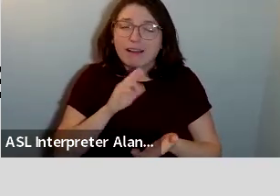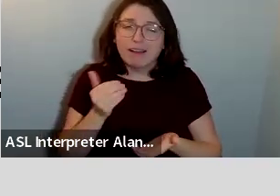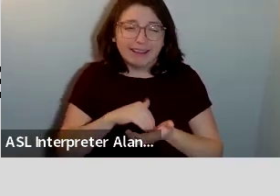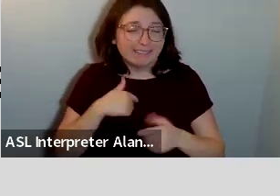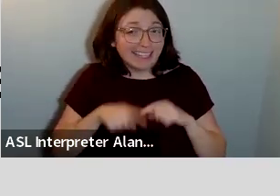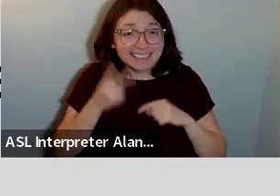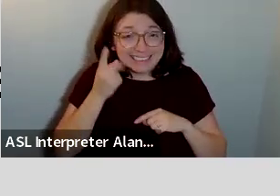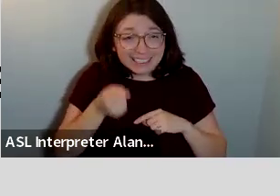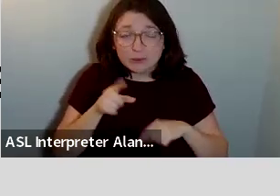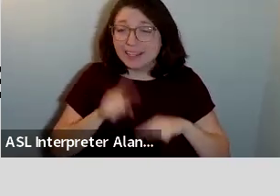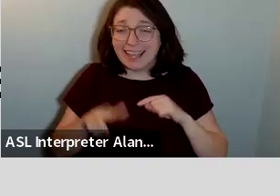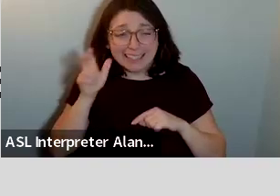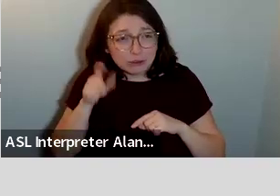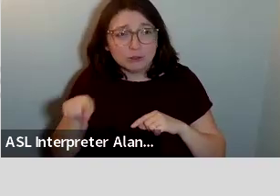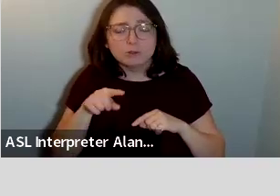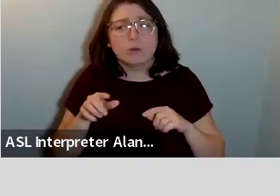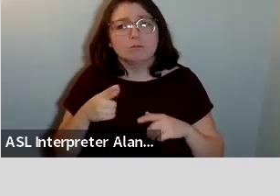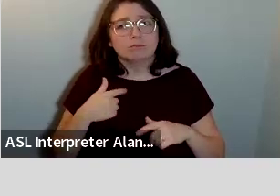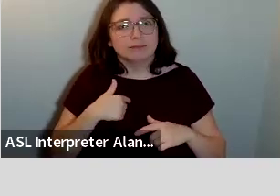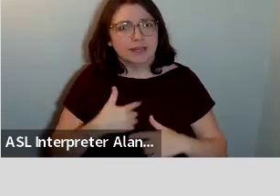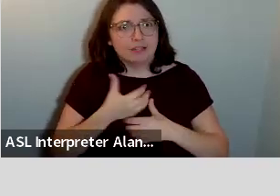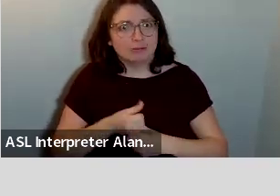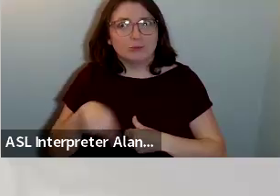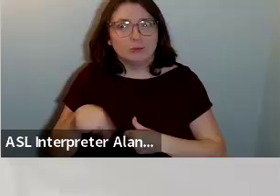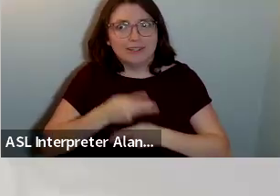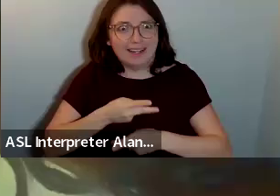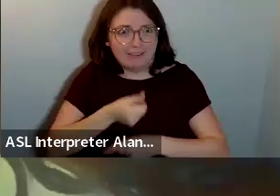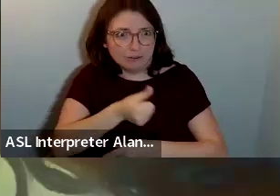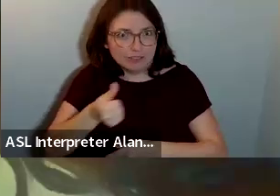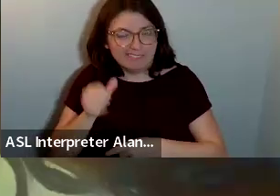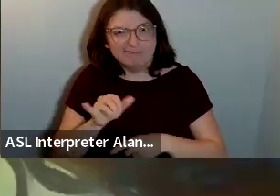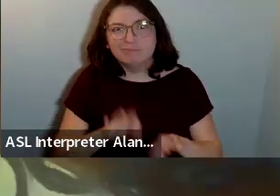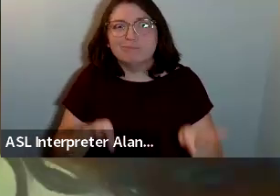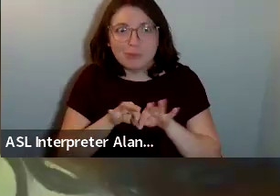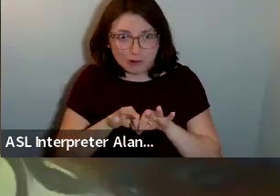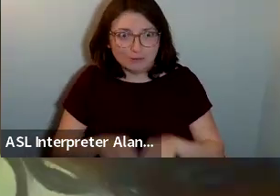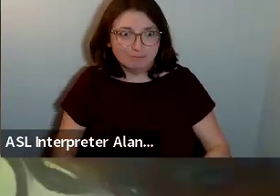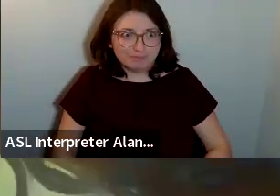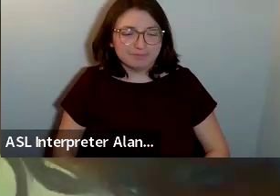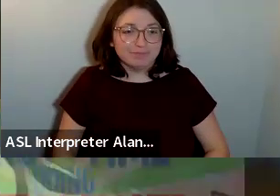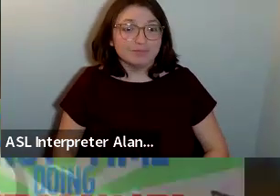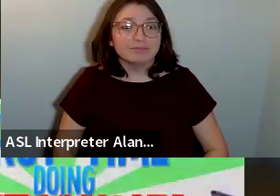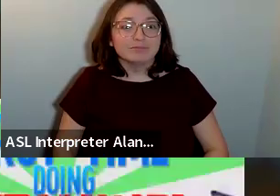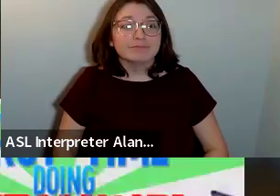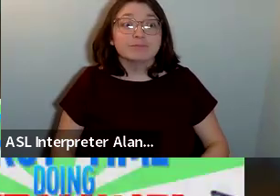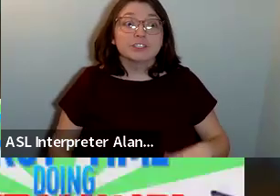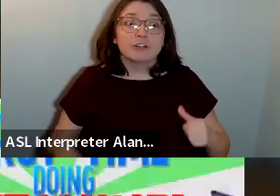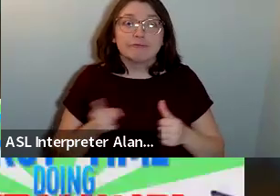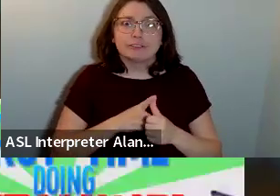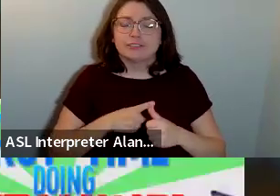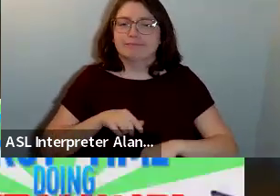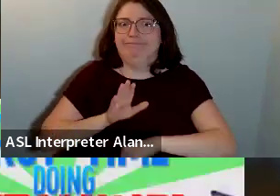care of yourselves. That is part of this healing work. So I'll start with something of a